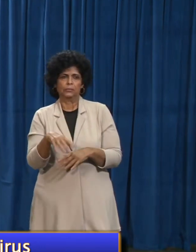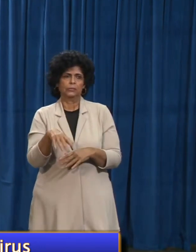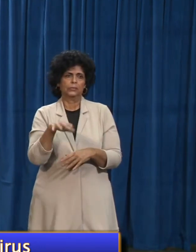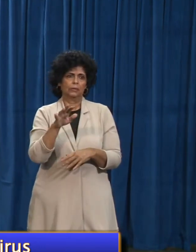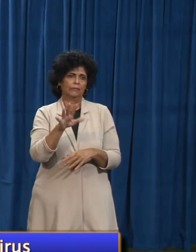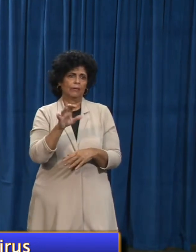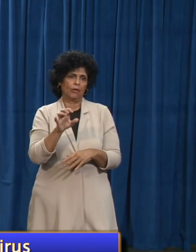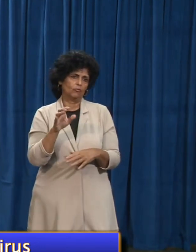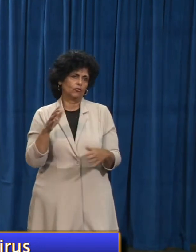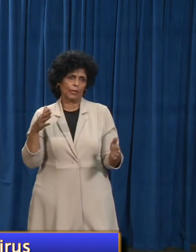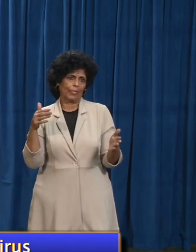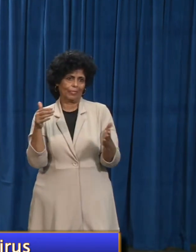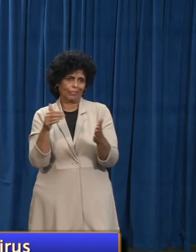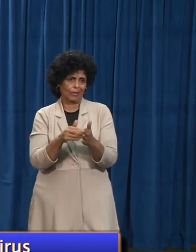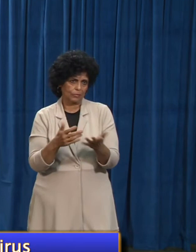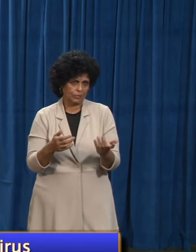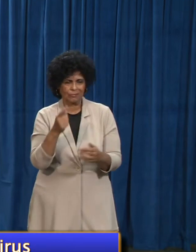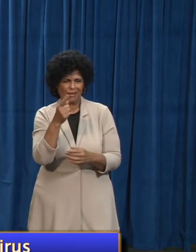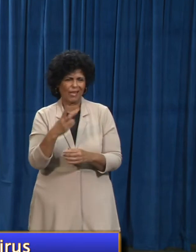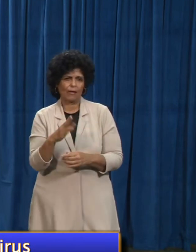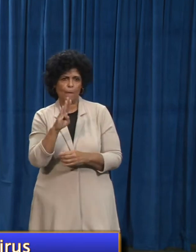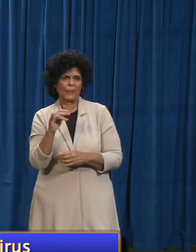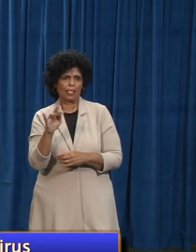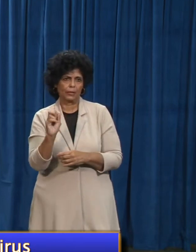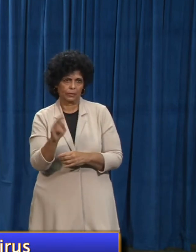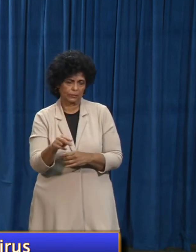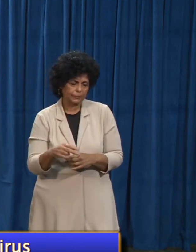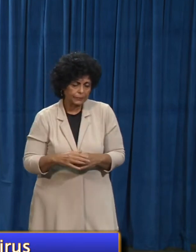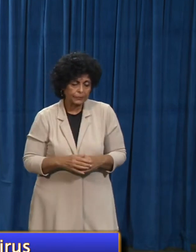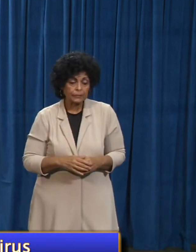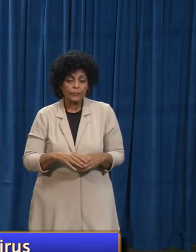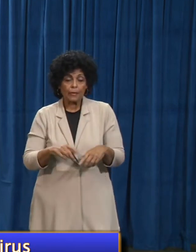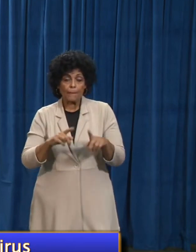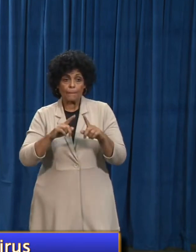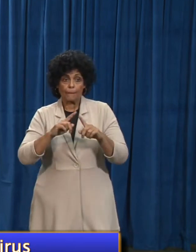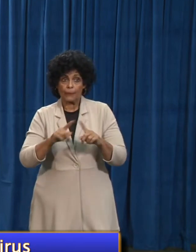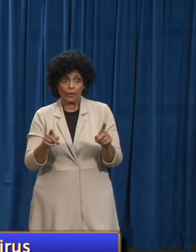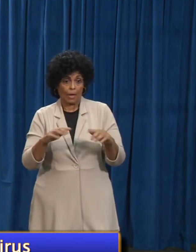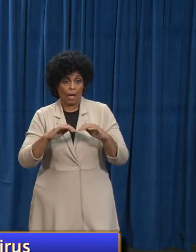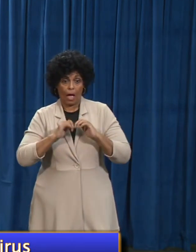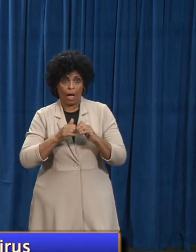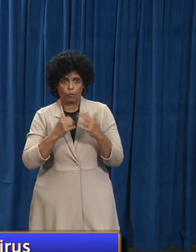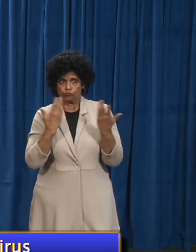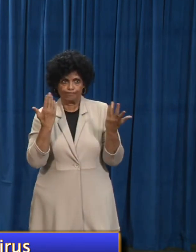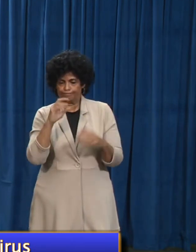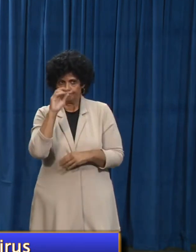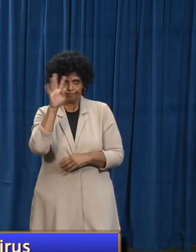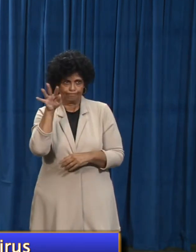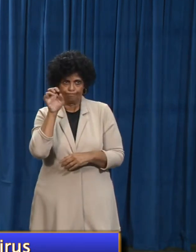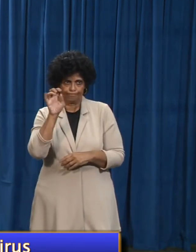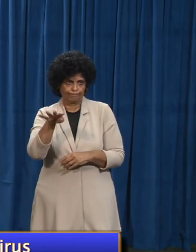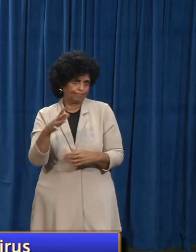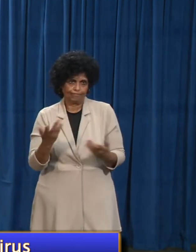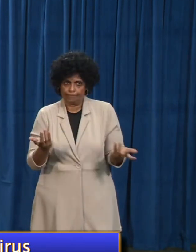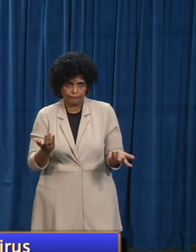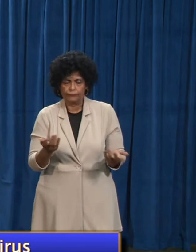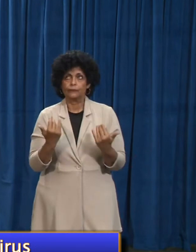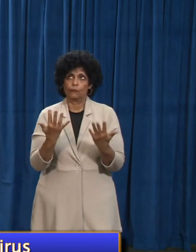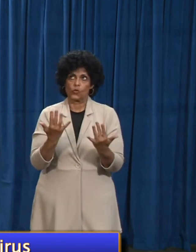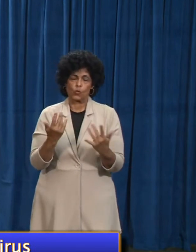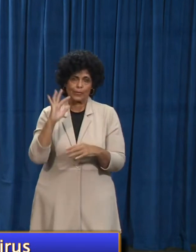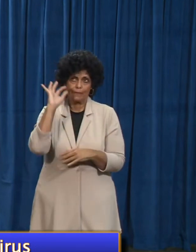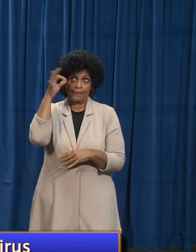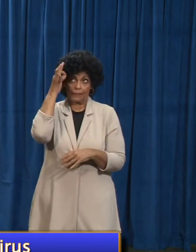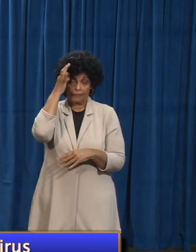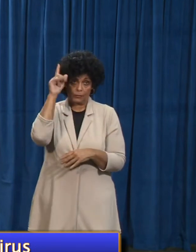the details of how that is going to be rolled out, but we are anticipating that more details will come from the federal